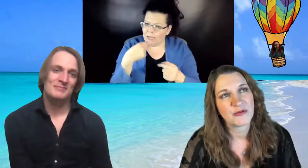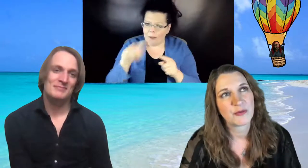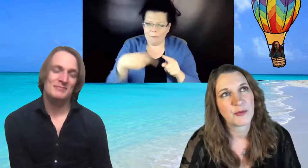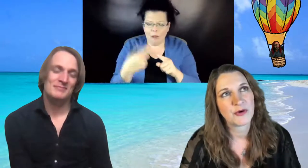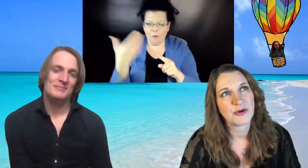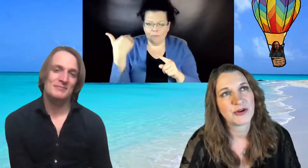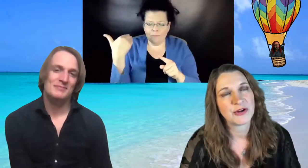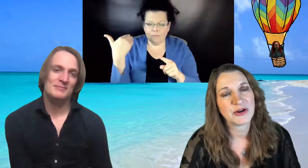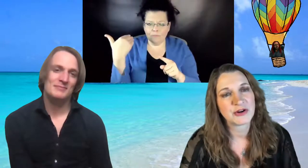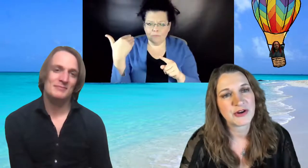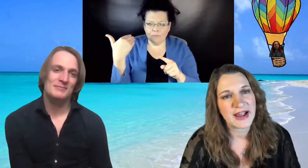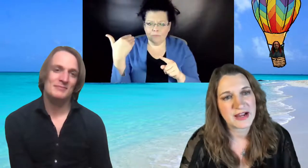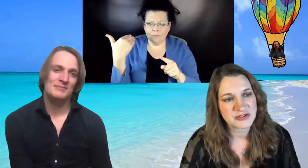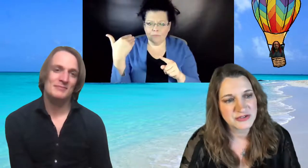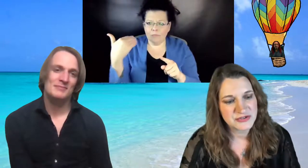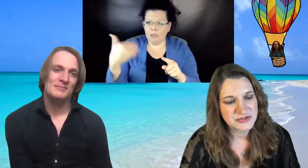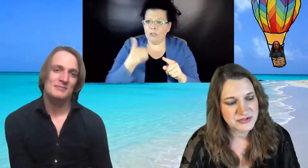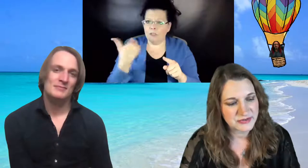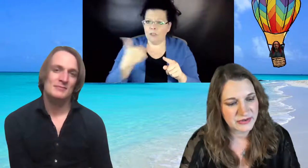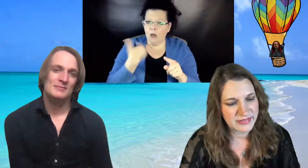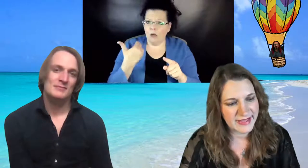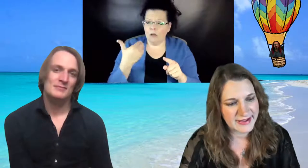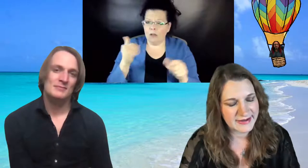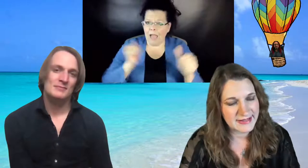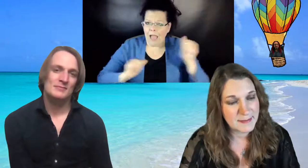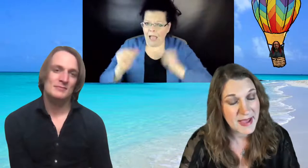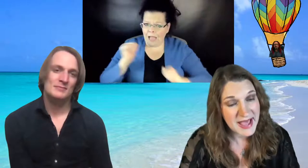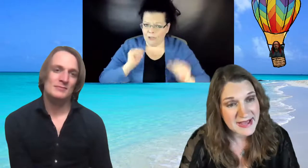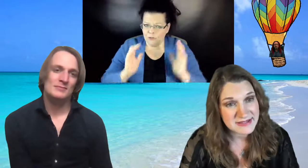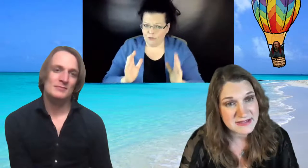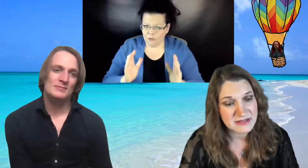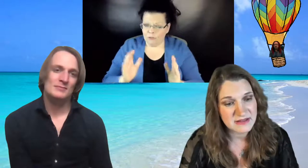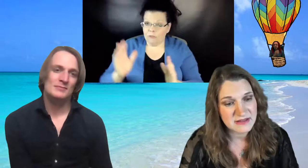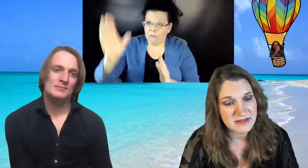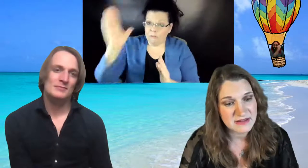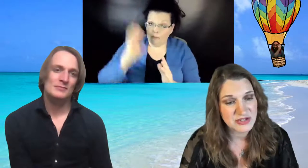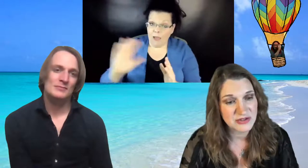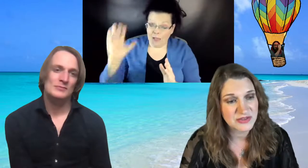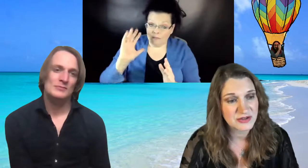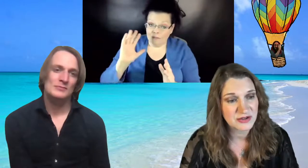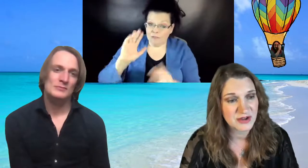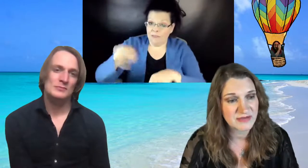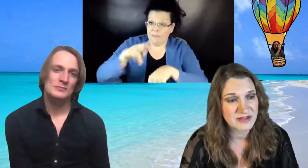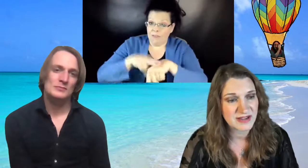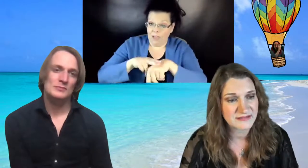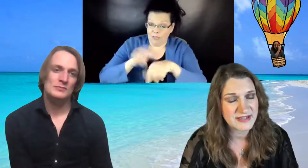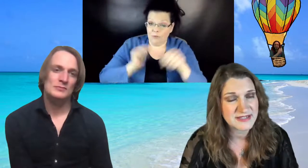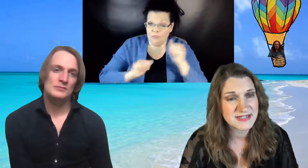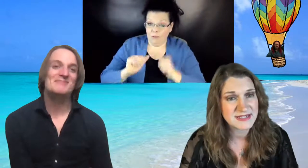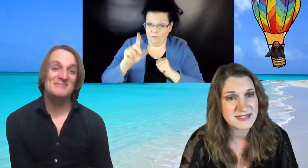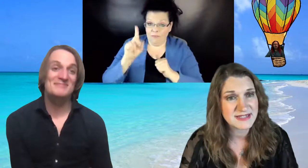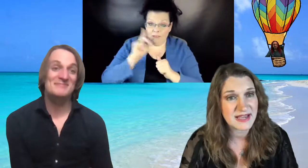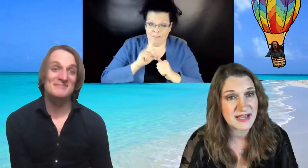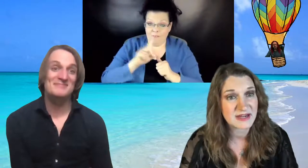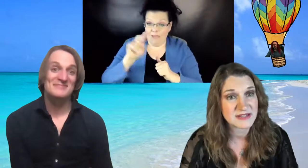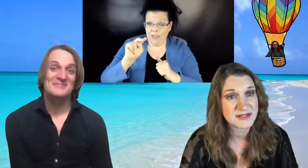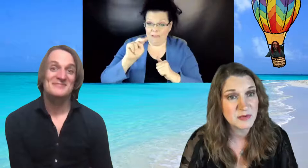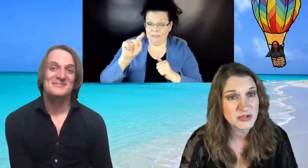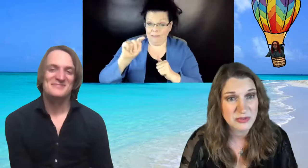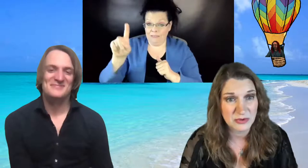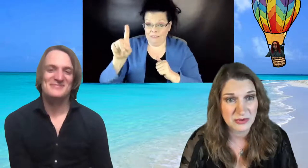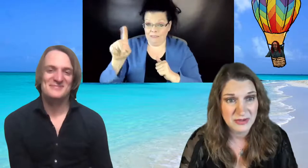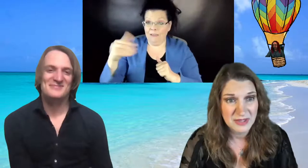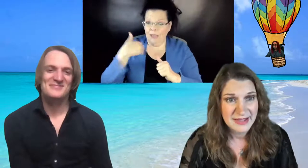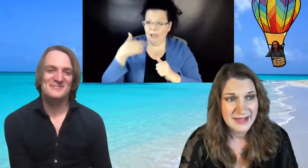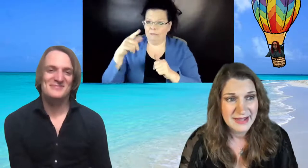before for younger actors, that in the past, the National Theater of the Deaf, NTD, had a